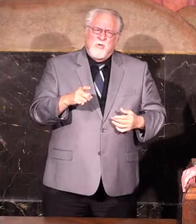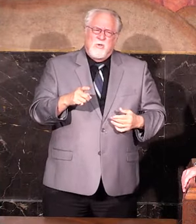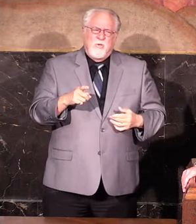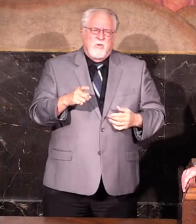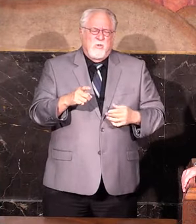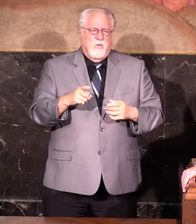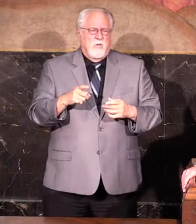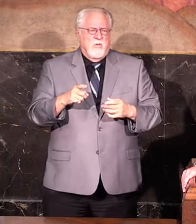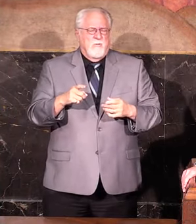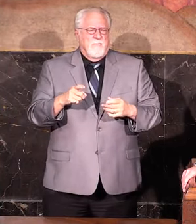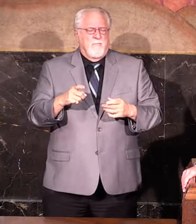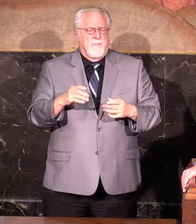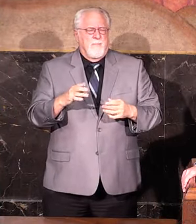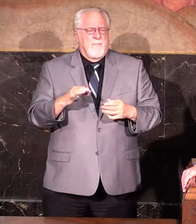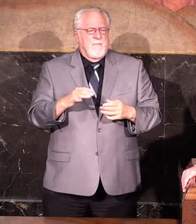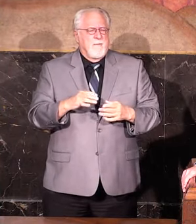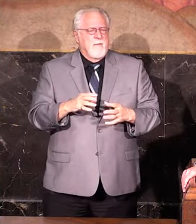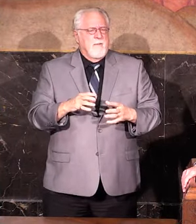in the